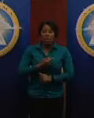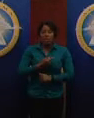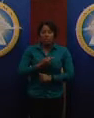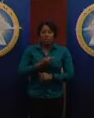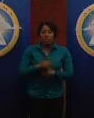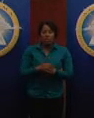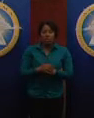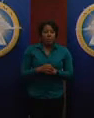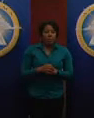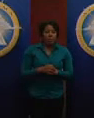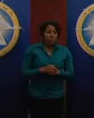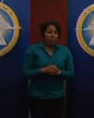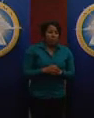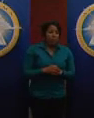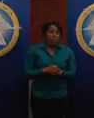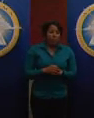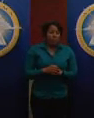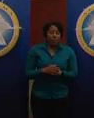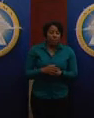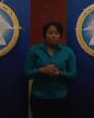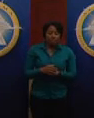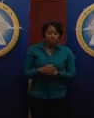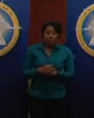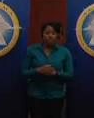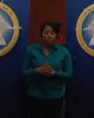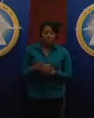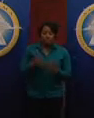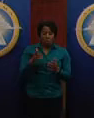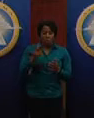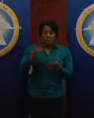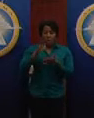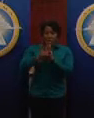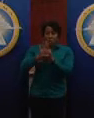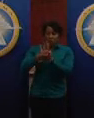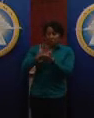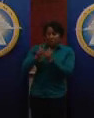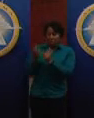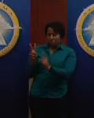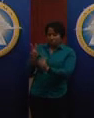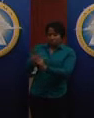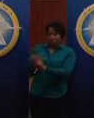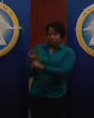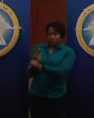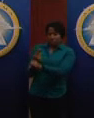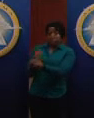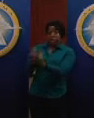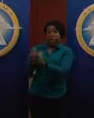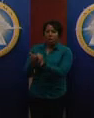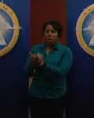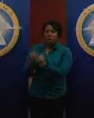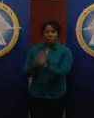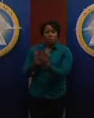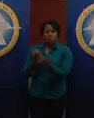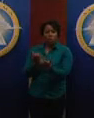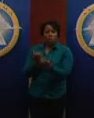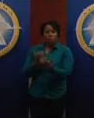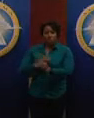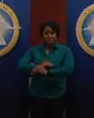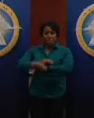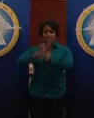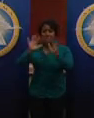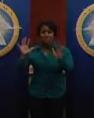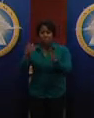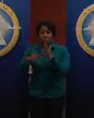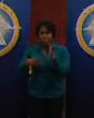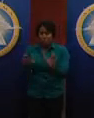and when they would write a new paragraph, say, how would this be interpreted in the schools? What can we do to maybe make it more clear for you? But at the